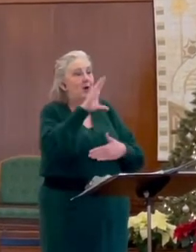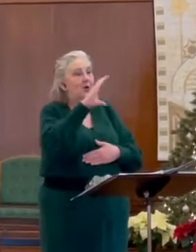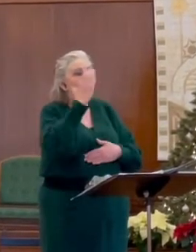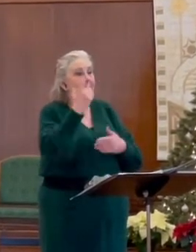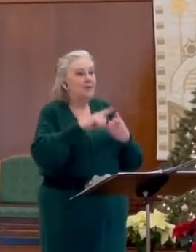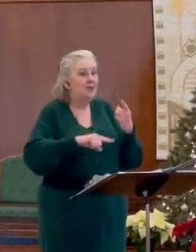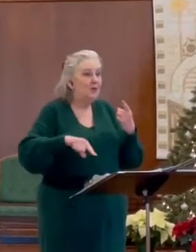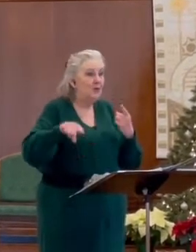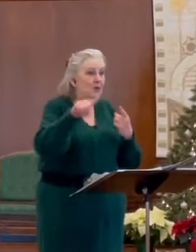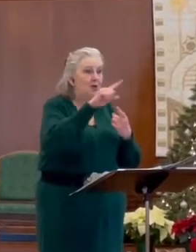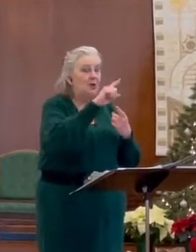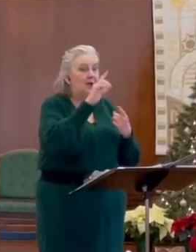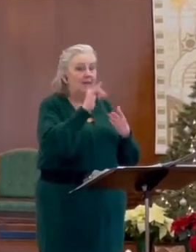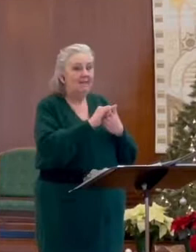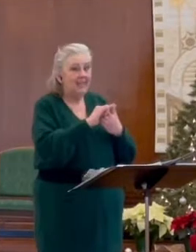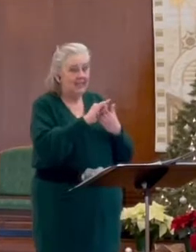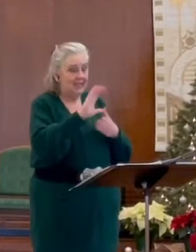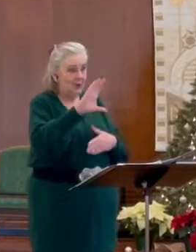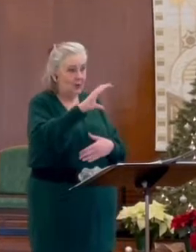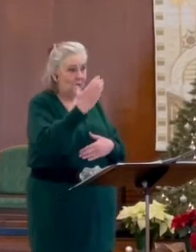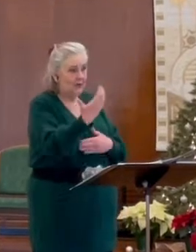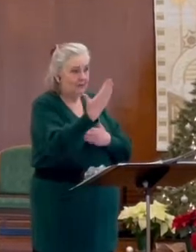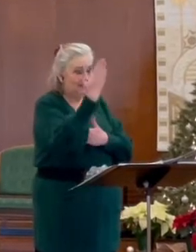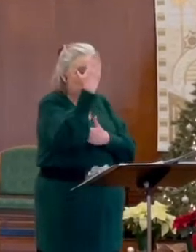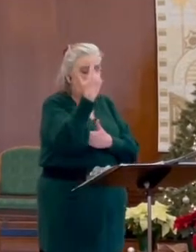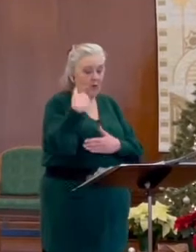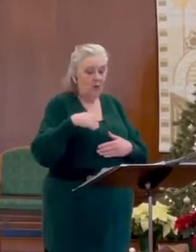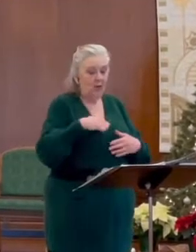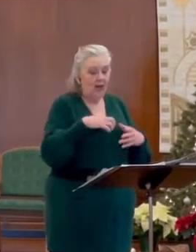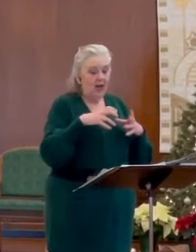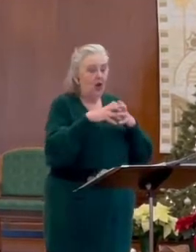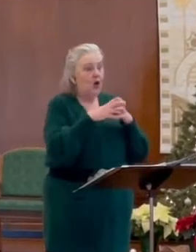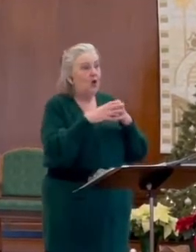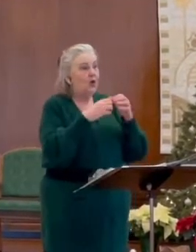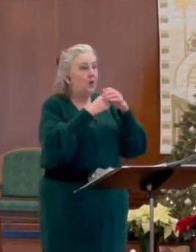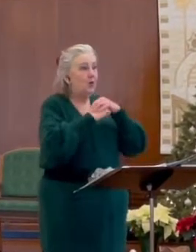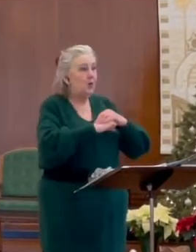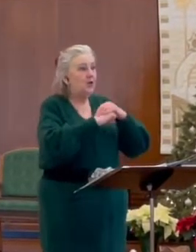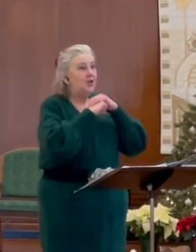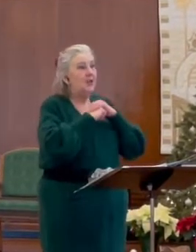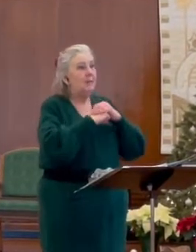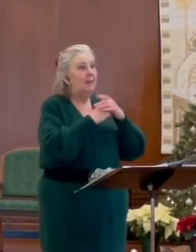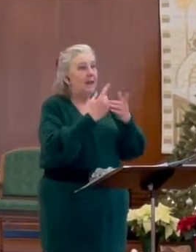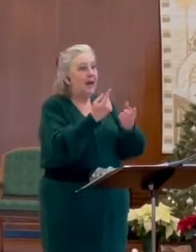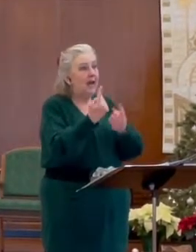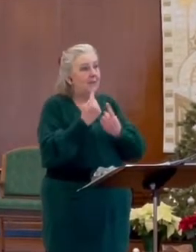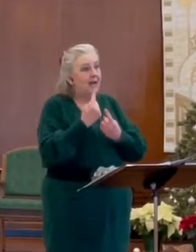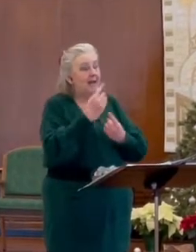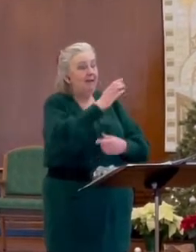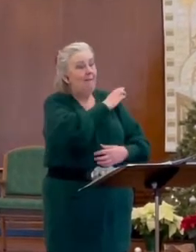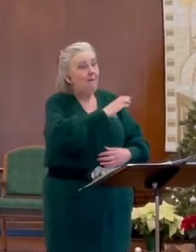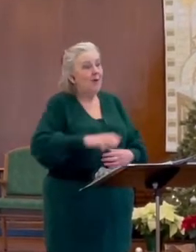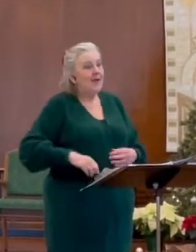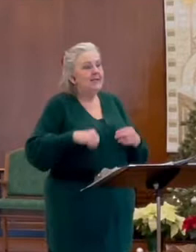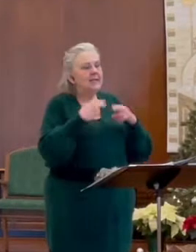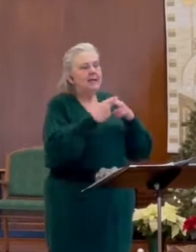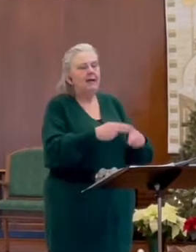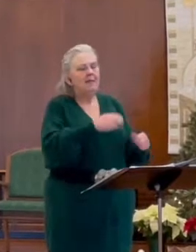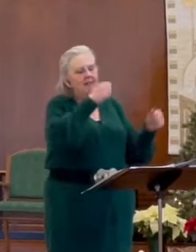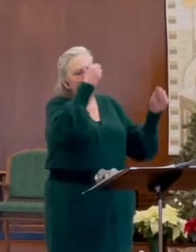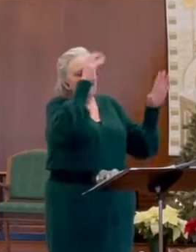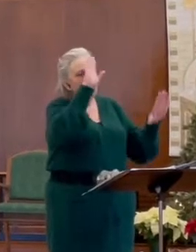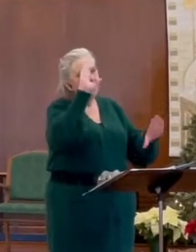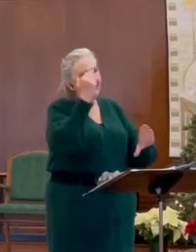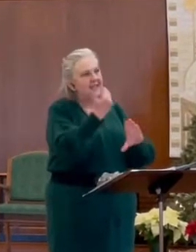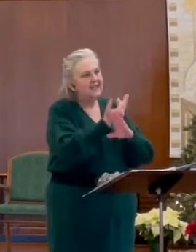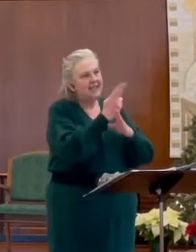you. This Christmas morning we are gathered to worship the coming of our dear Christ. In the name of the Father, and the Son, and the